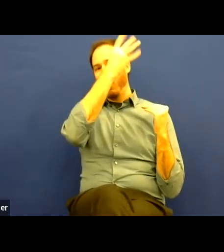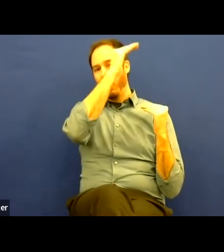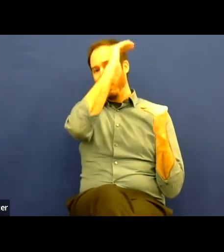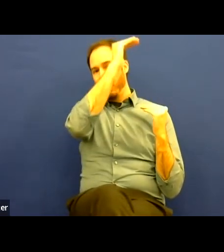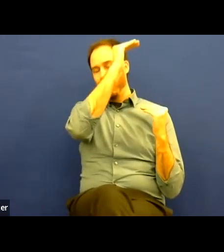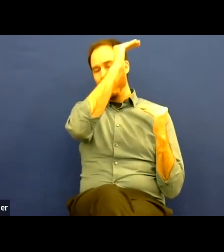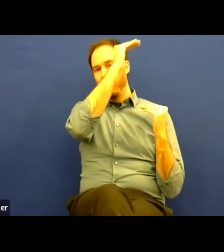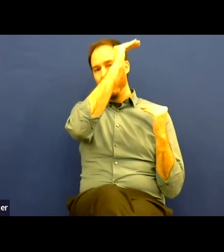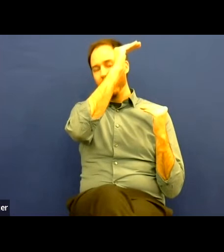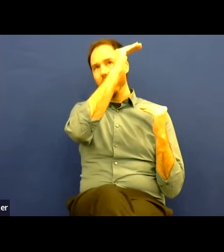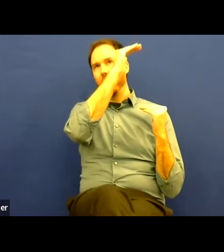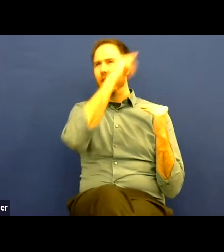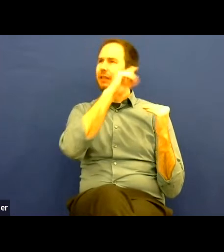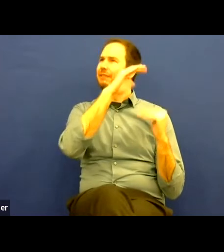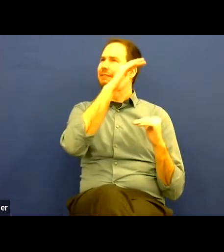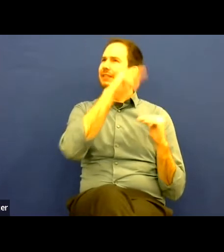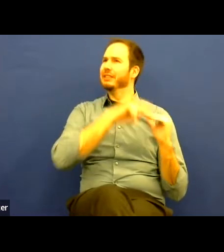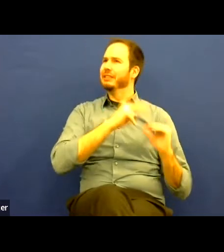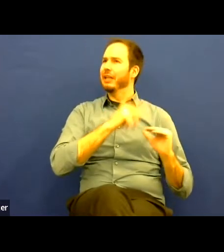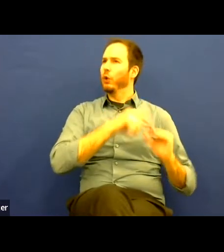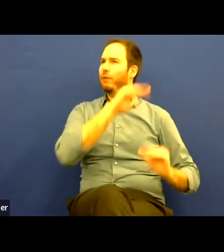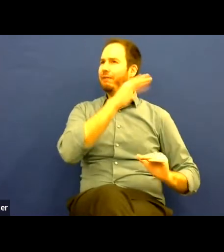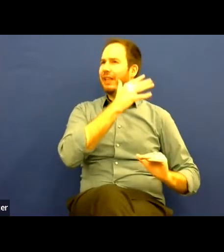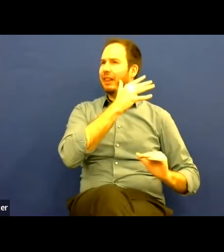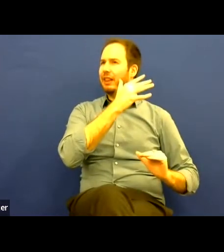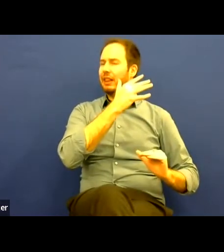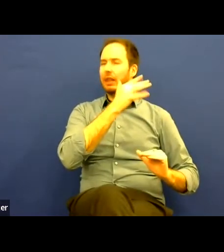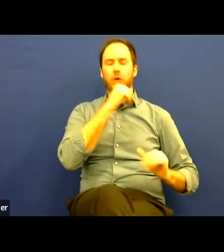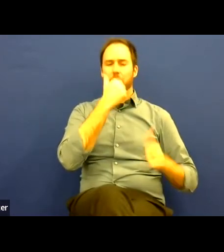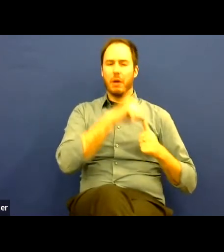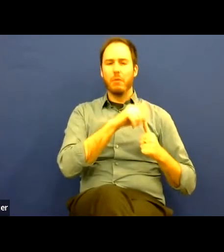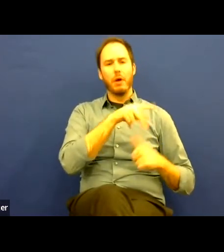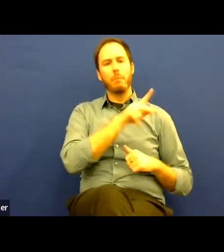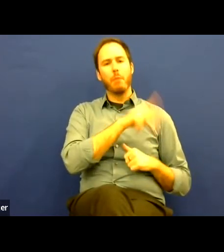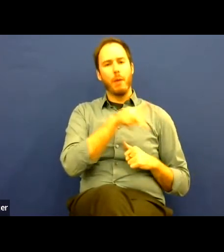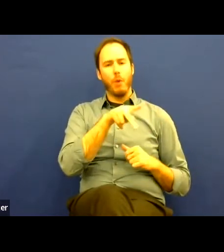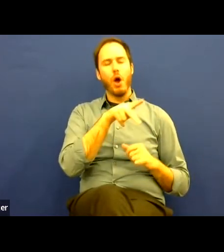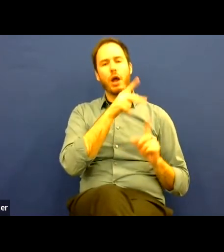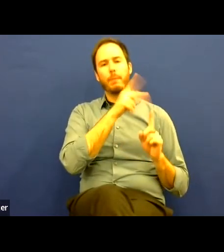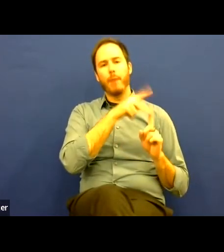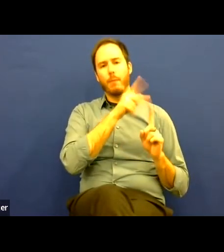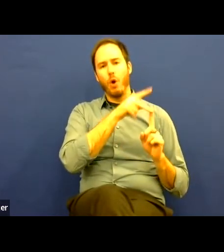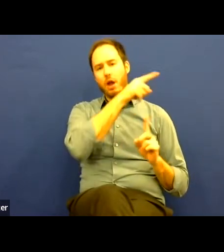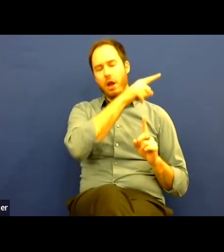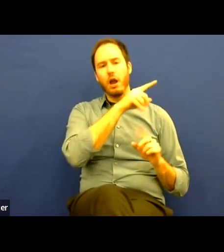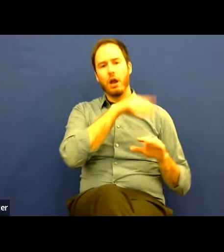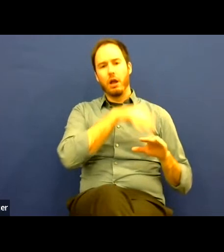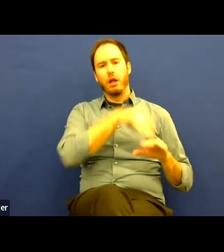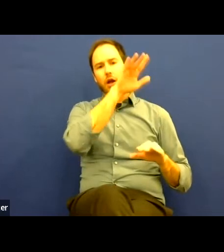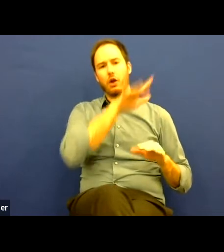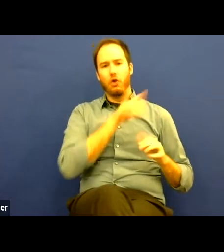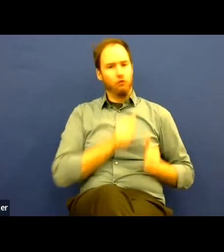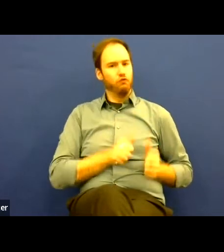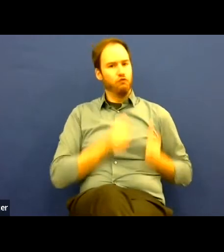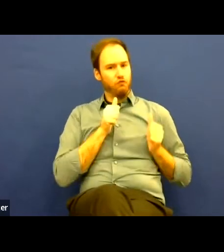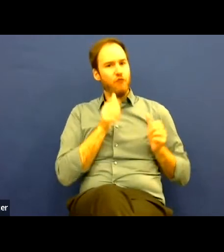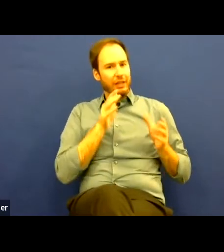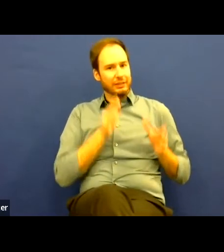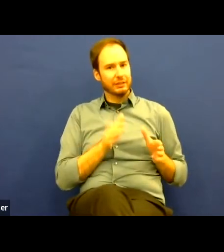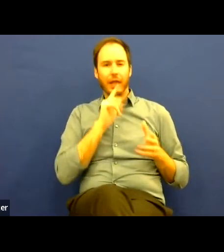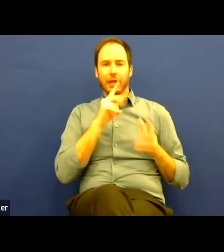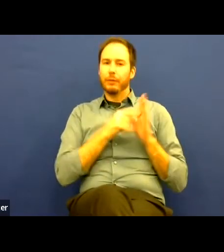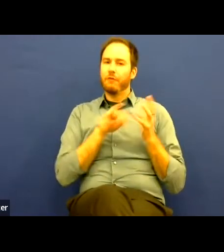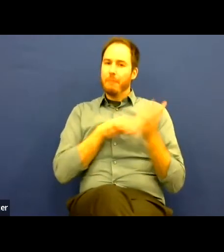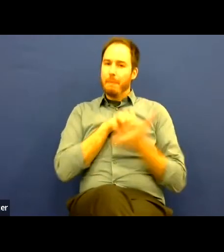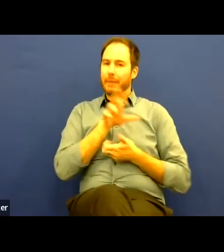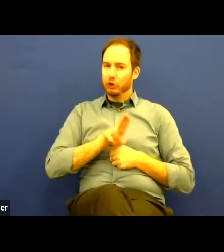are maybe fifth. I don't remember how many stories those particular ones are. The upper floors are residences. So that's an example of a mixed